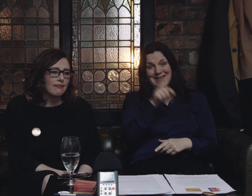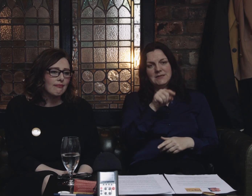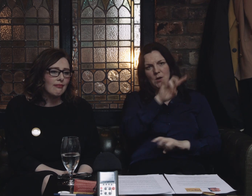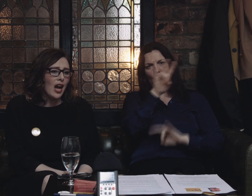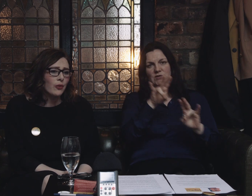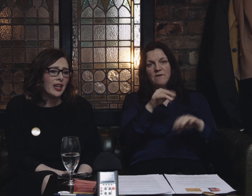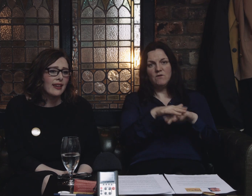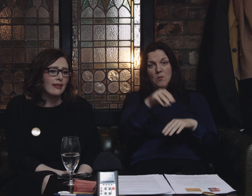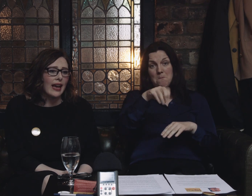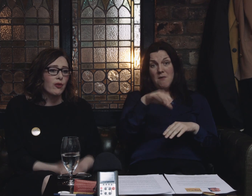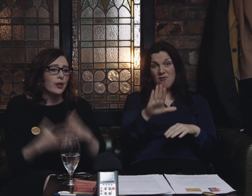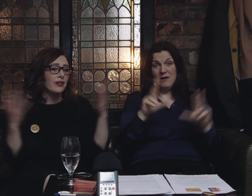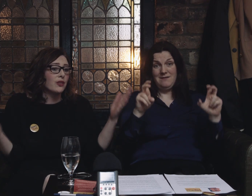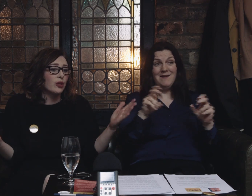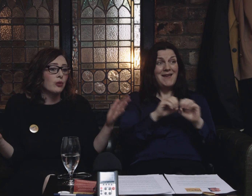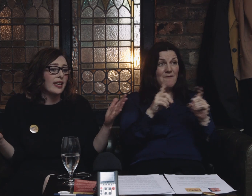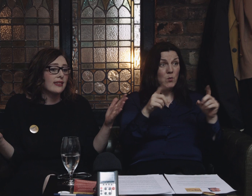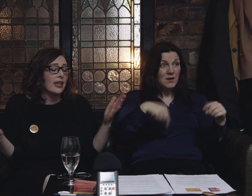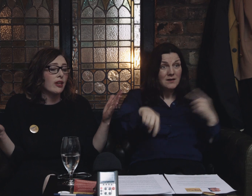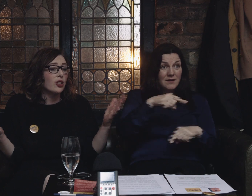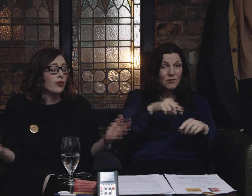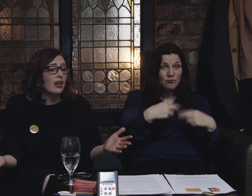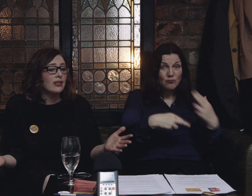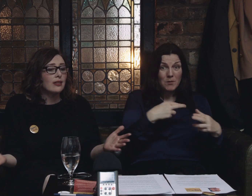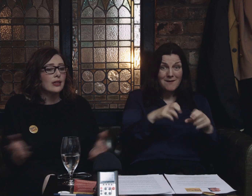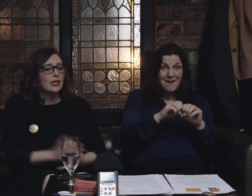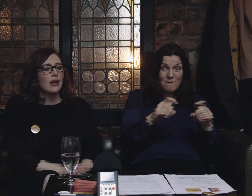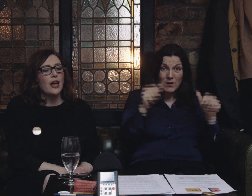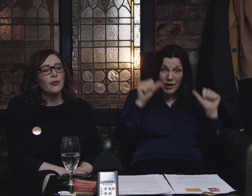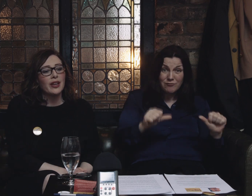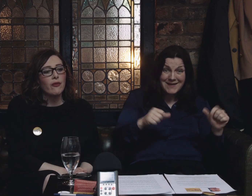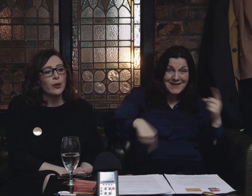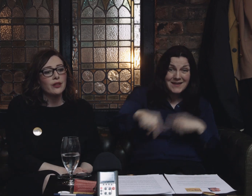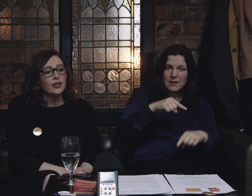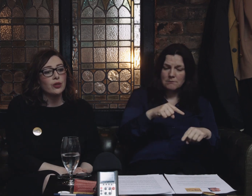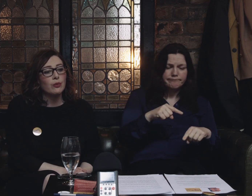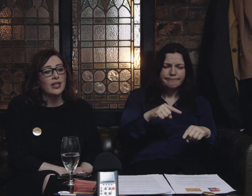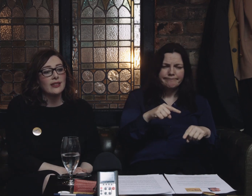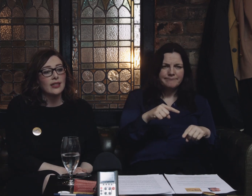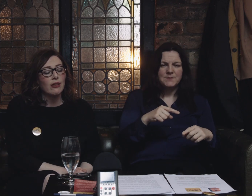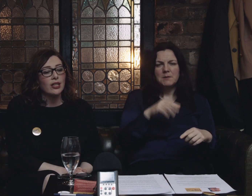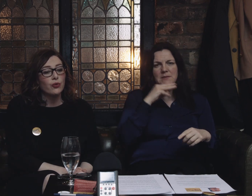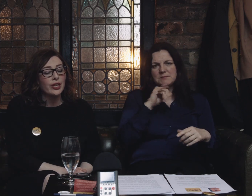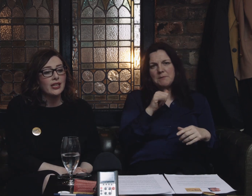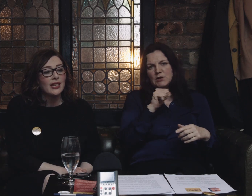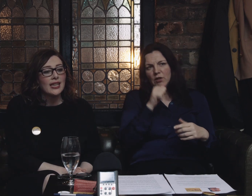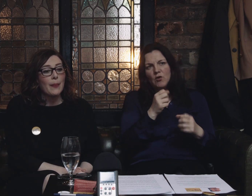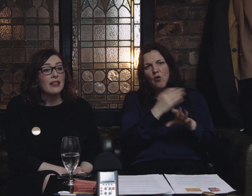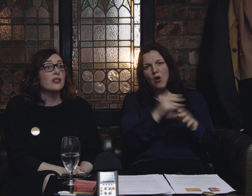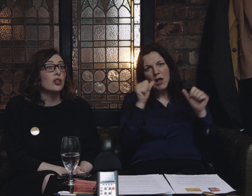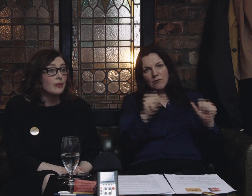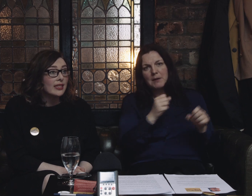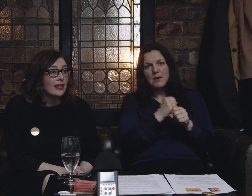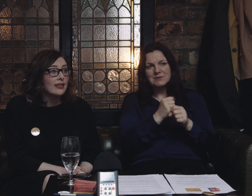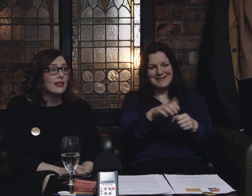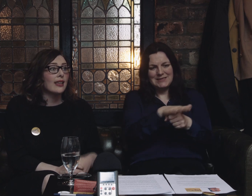question. I don't think everyone in this room will necessarily agree on it. I don't think everyone in this room will necessarily agree